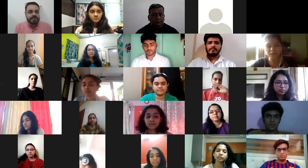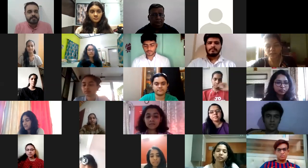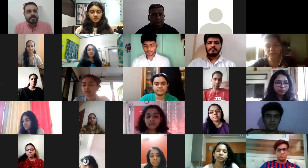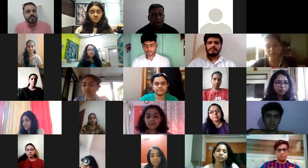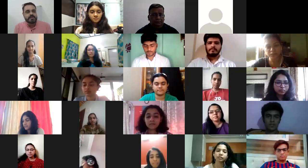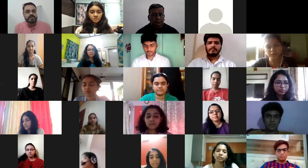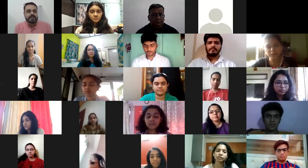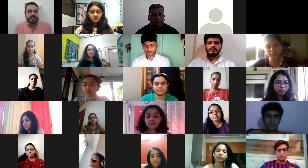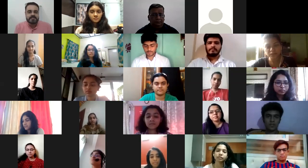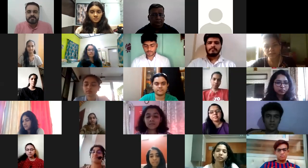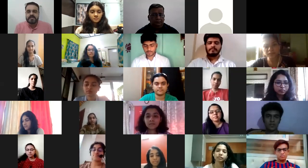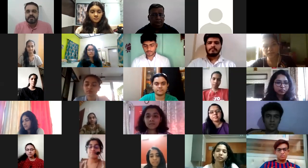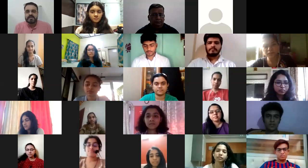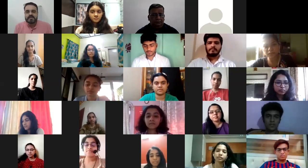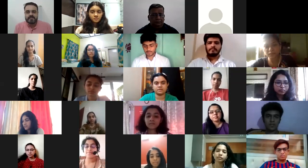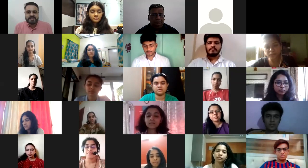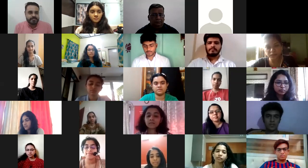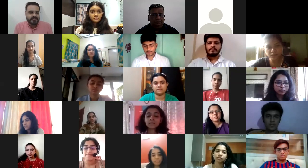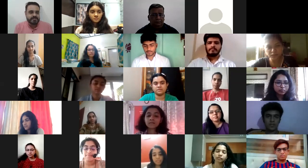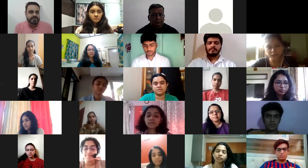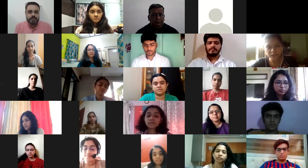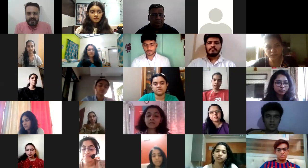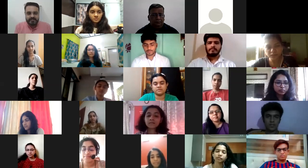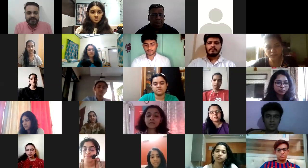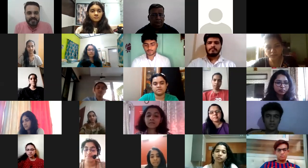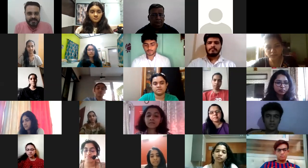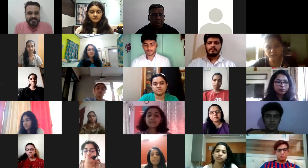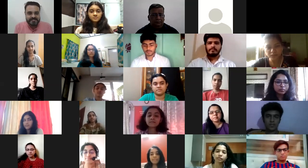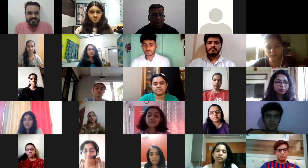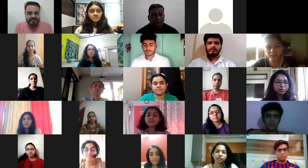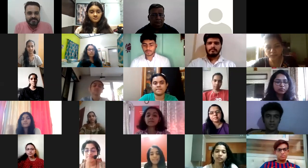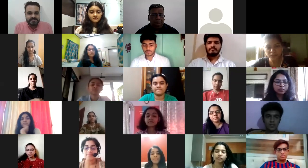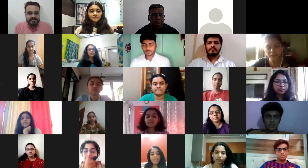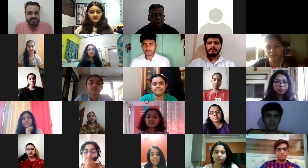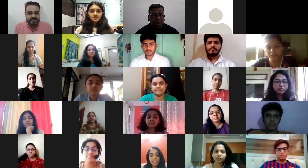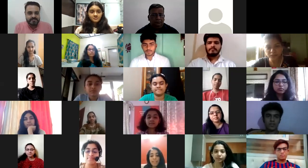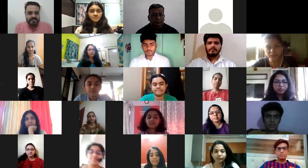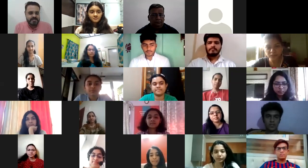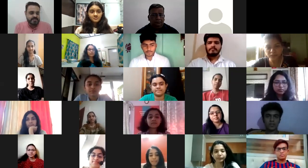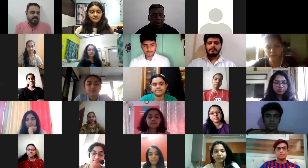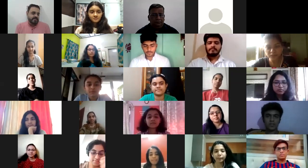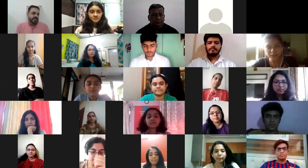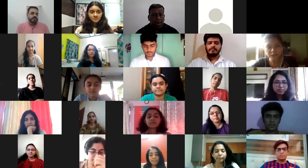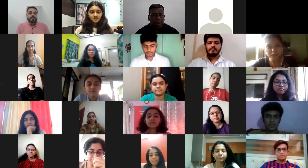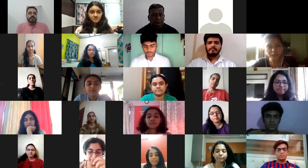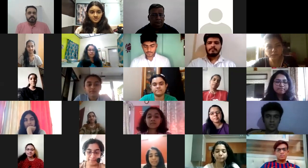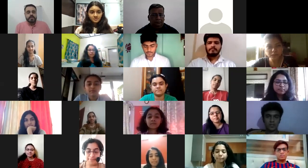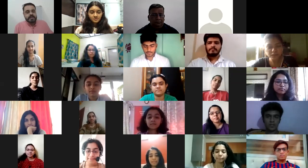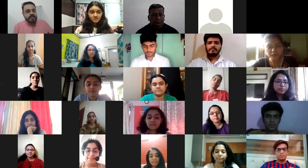incapable or that makes us feel disabled. Do you all agree with that? Yes. Okay.